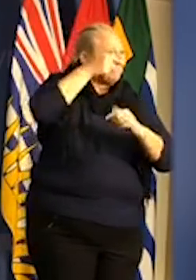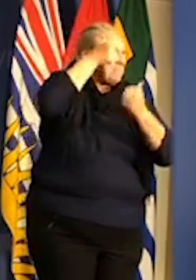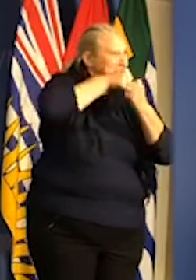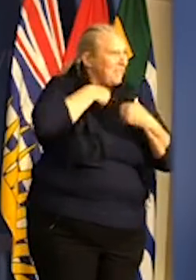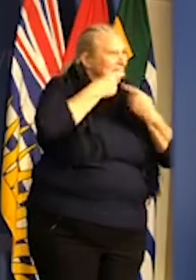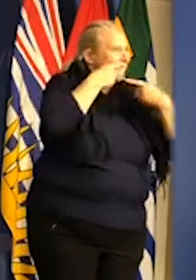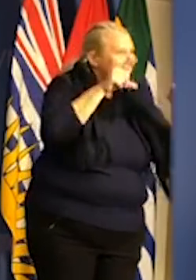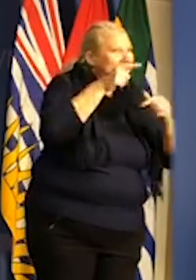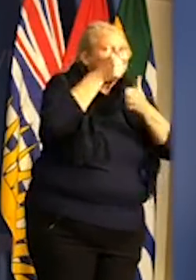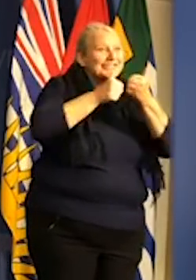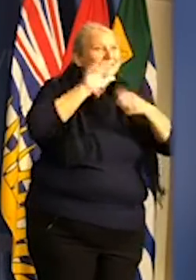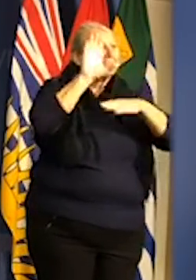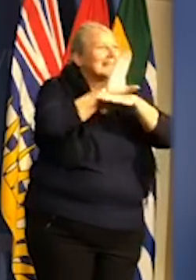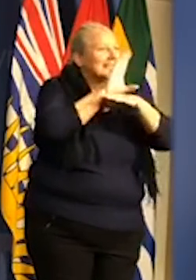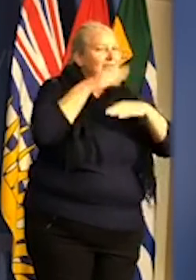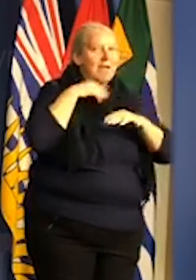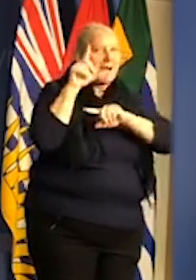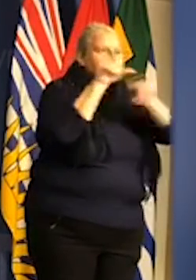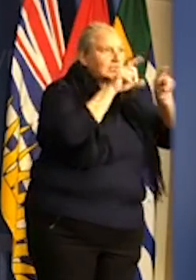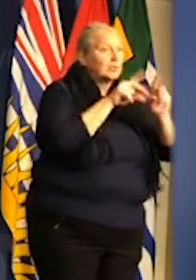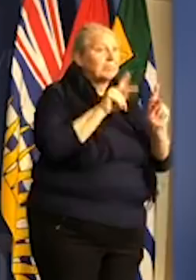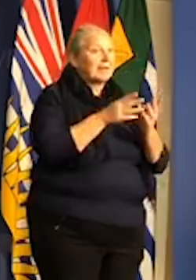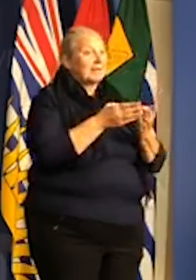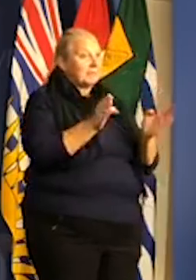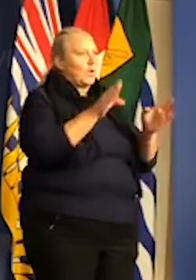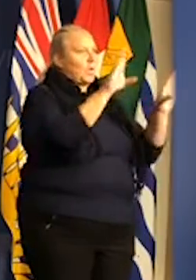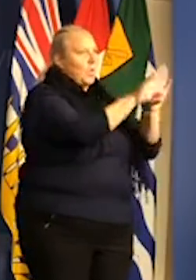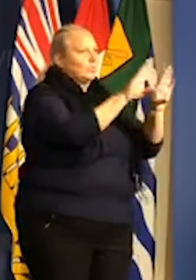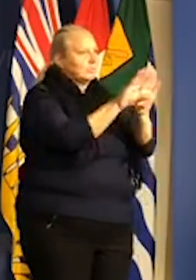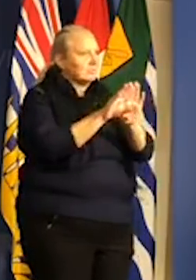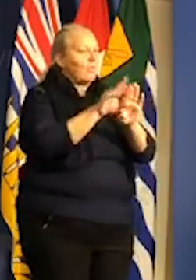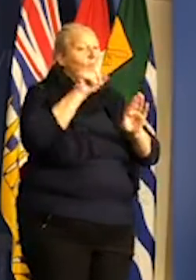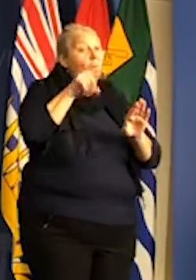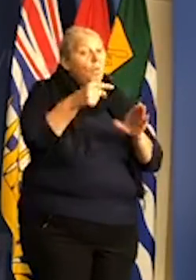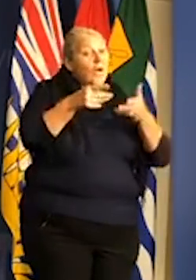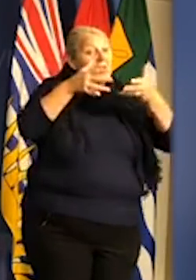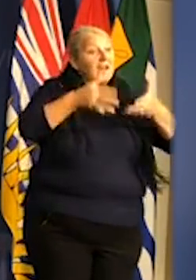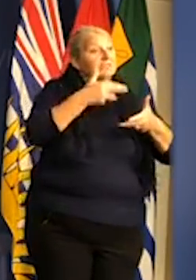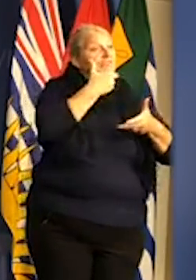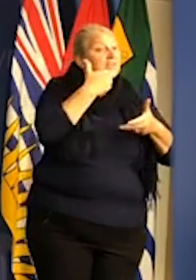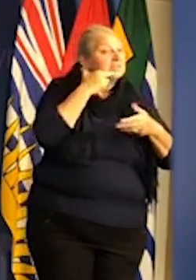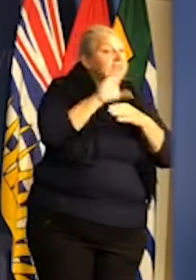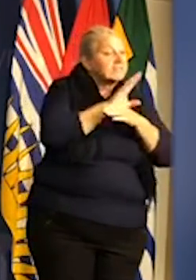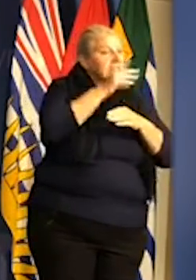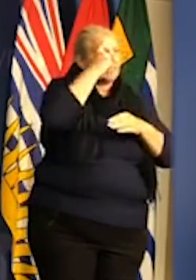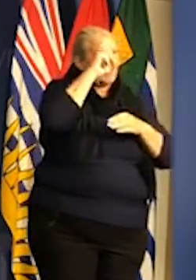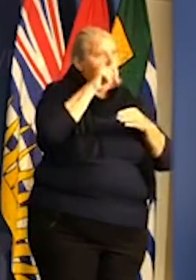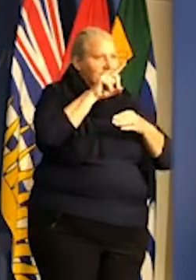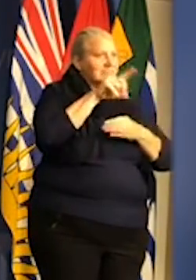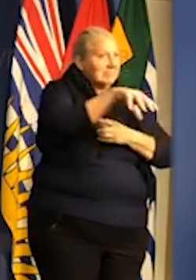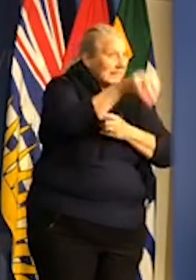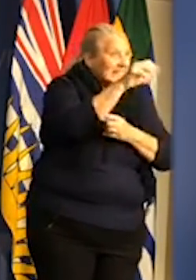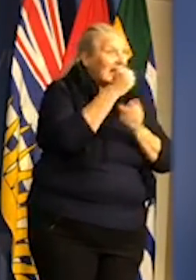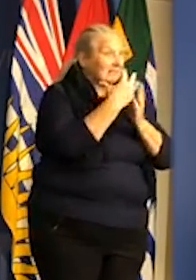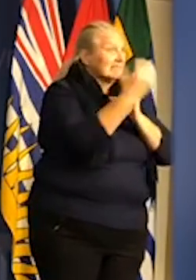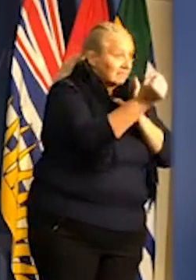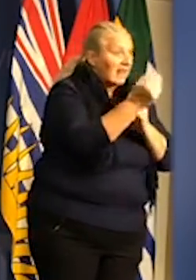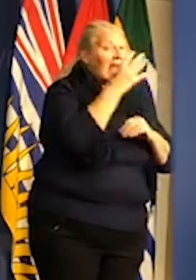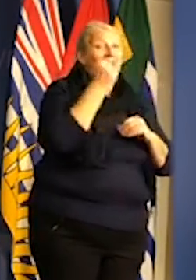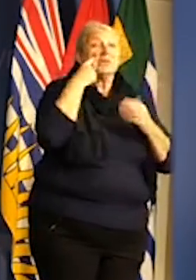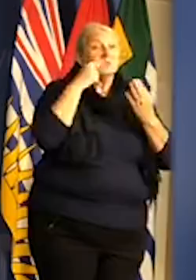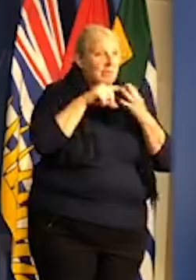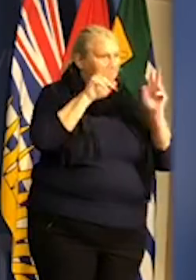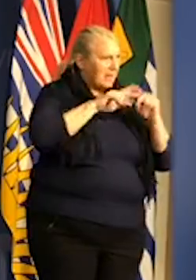establishments to close to the public and only open for takeout or delivery. Now, while compliance has continued to